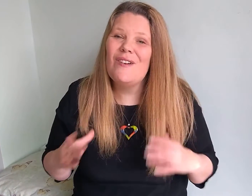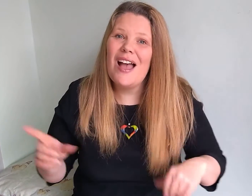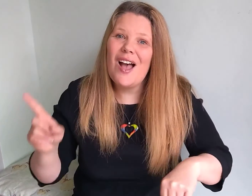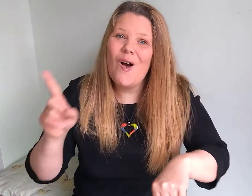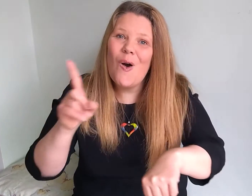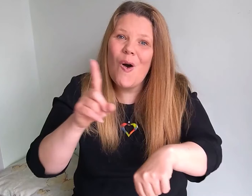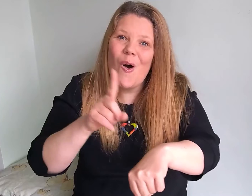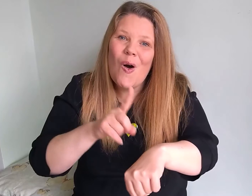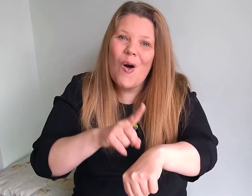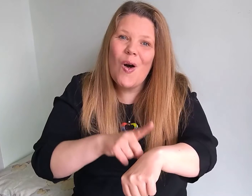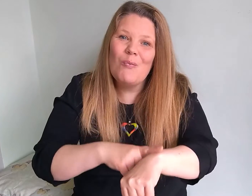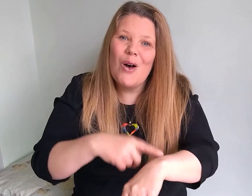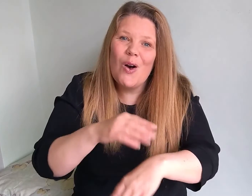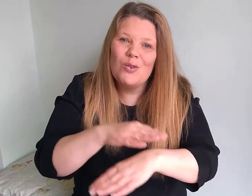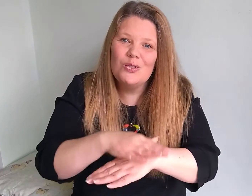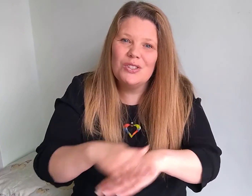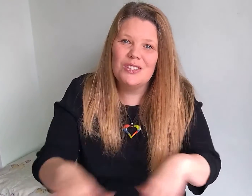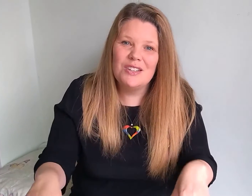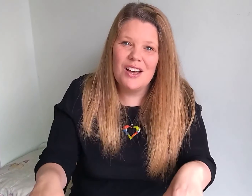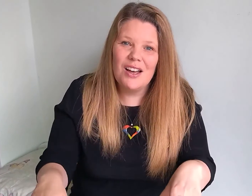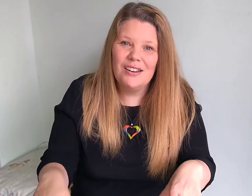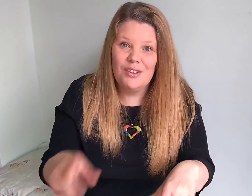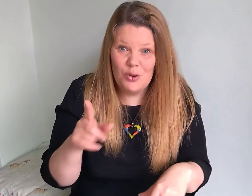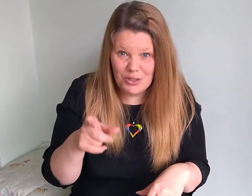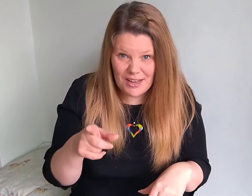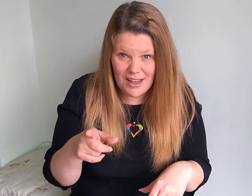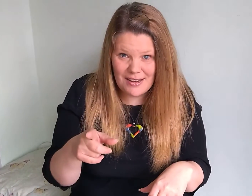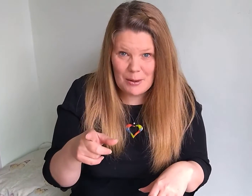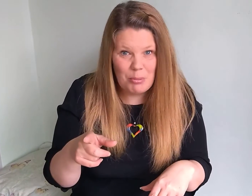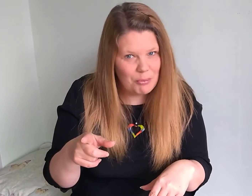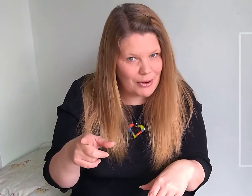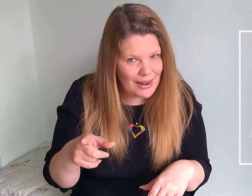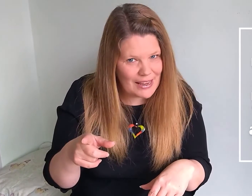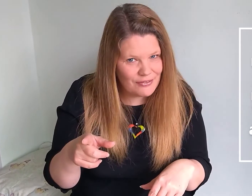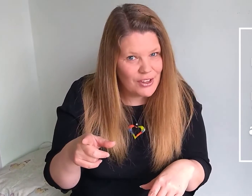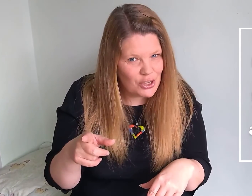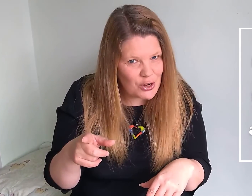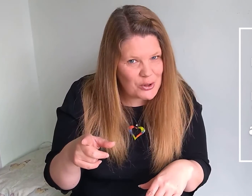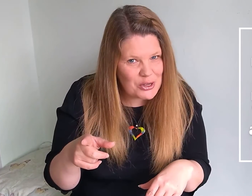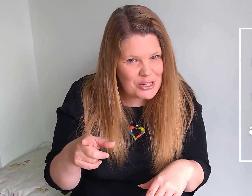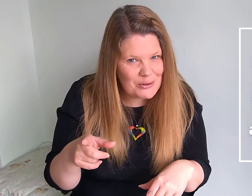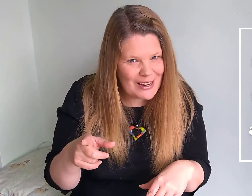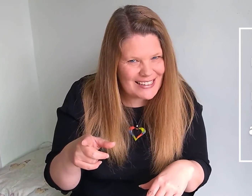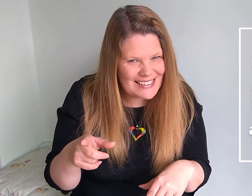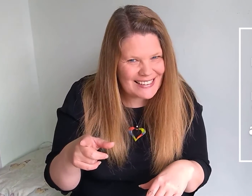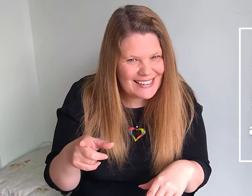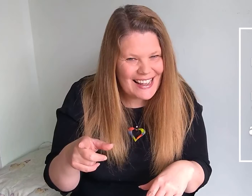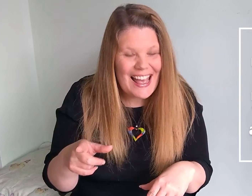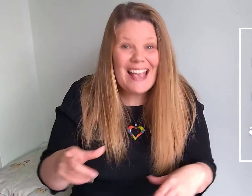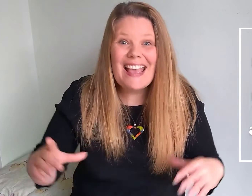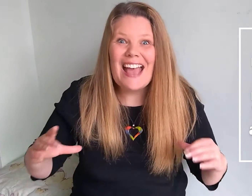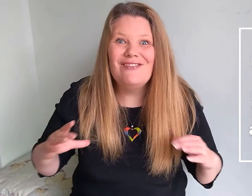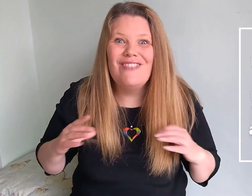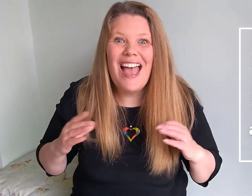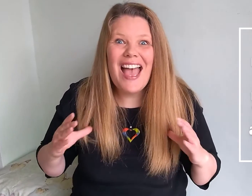We're almost done. Your turn. Be brave. You know you can do it. Get